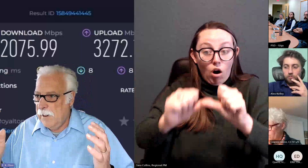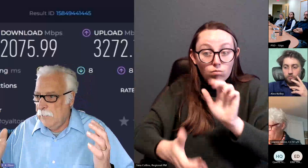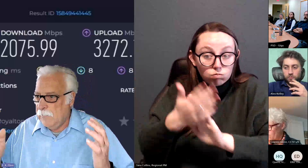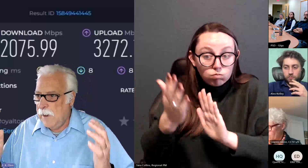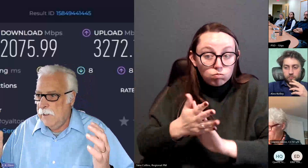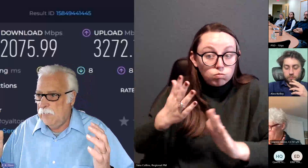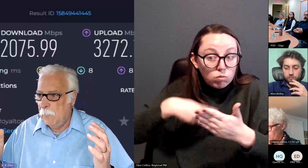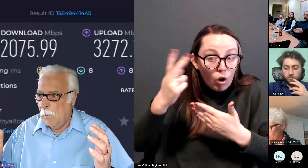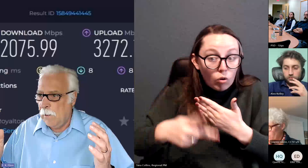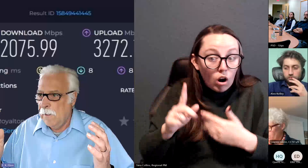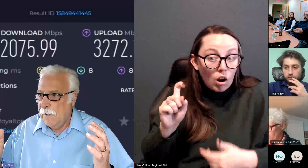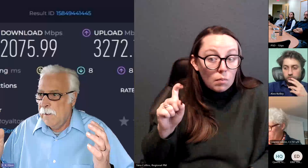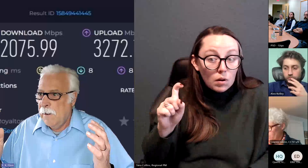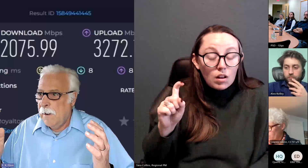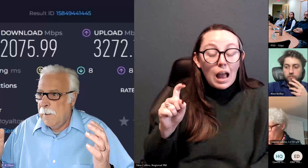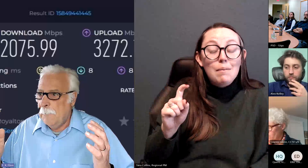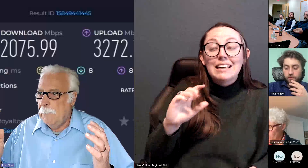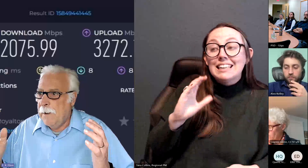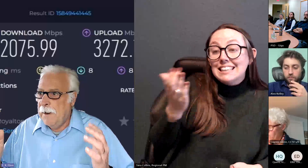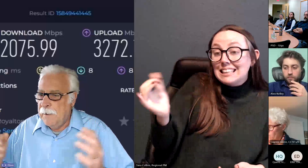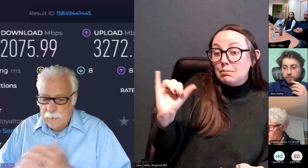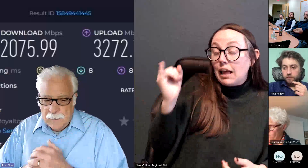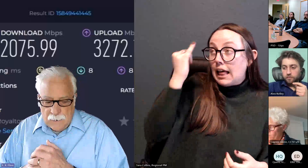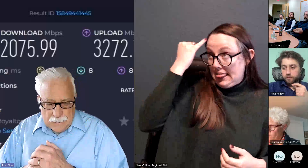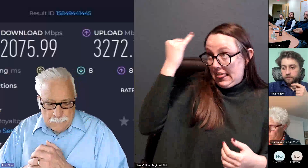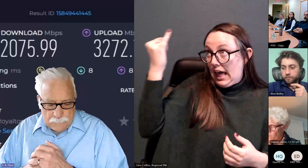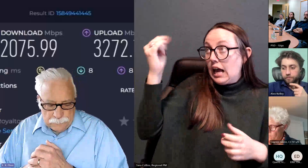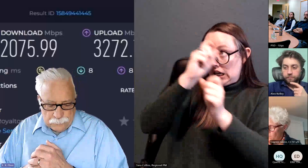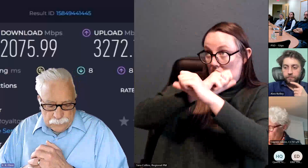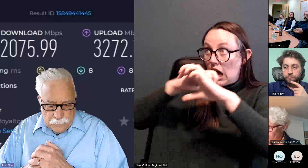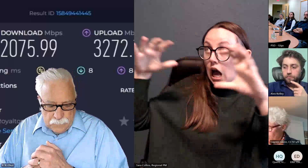it should work. But